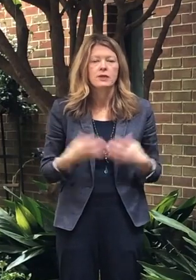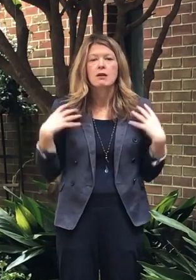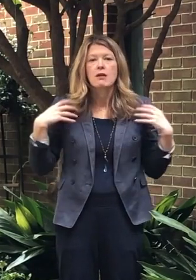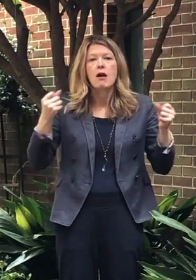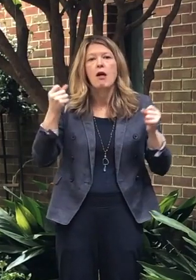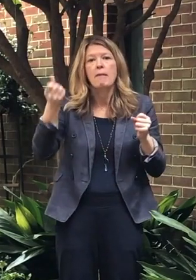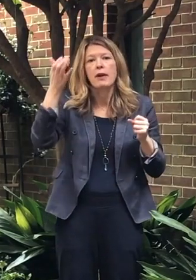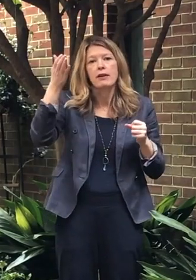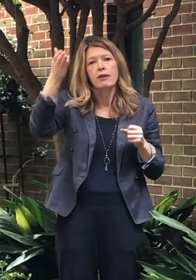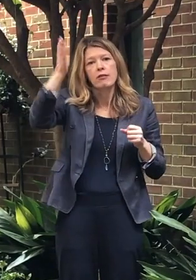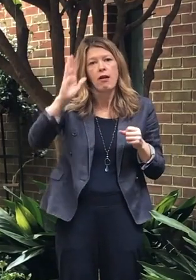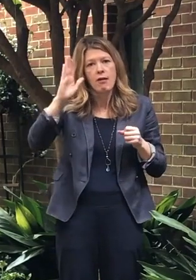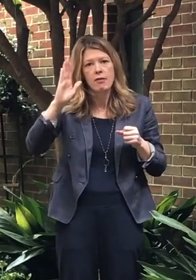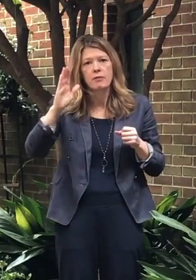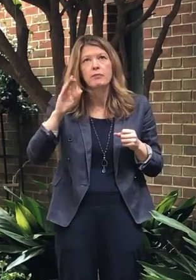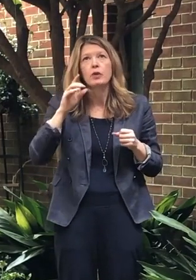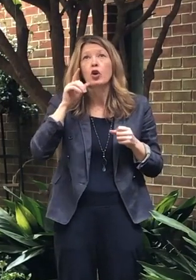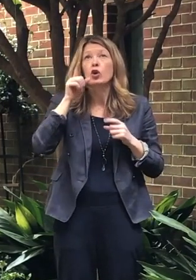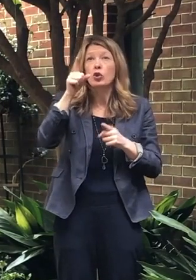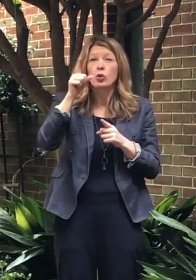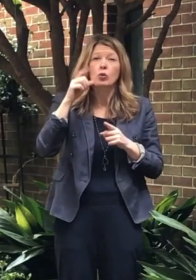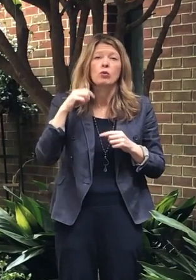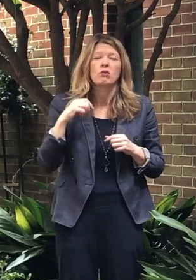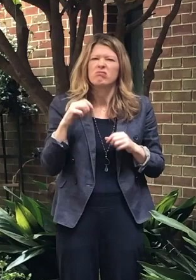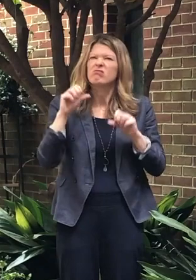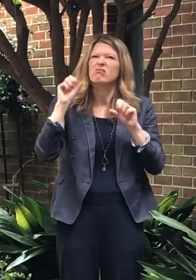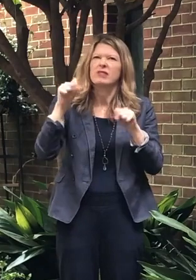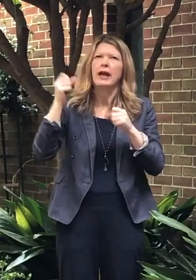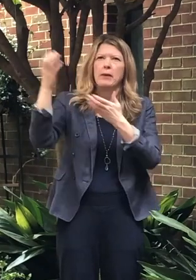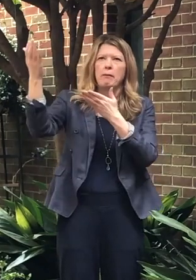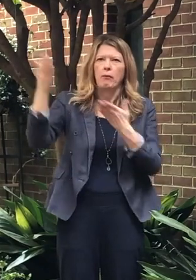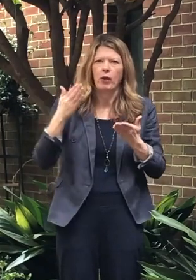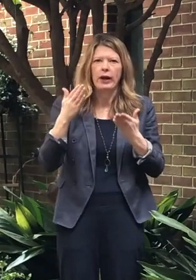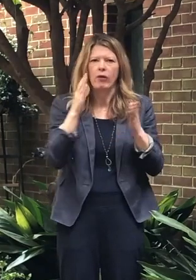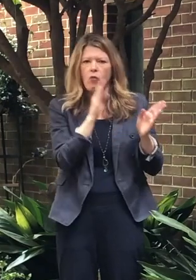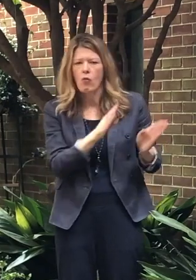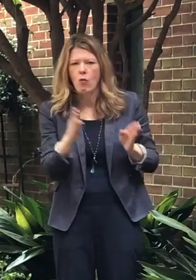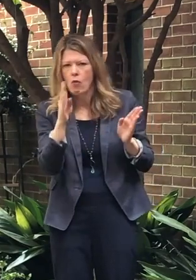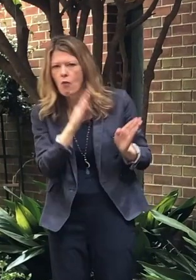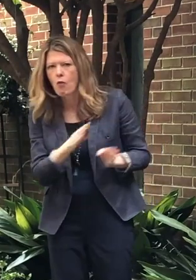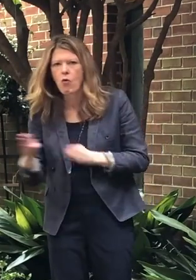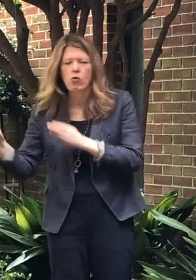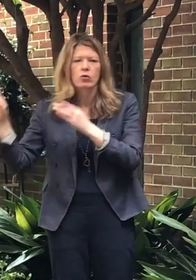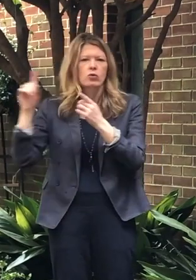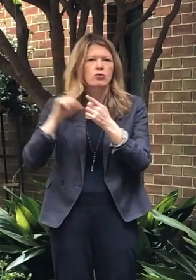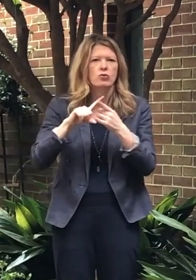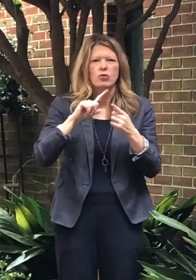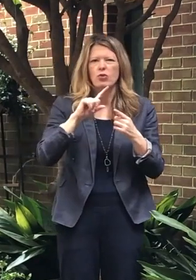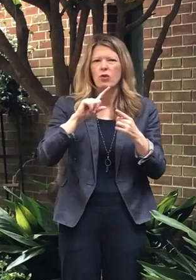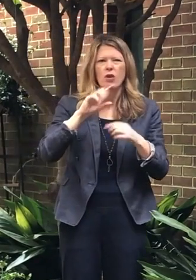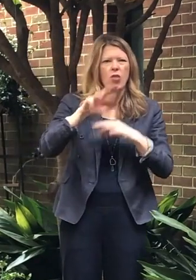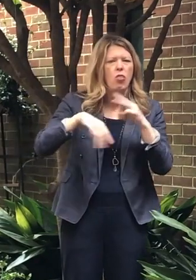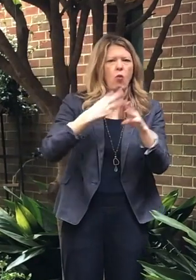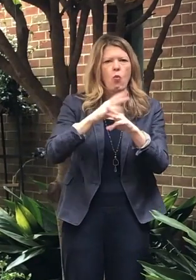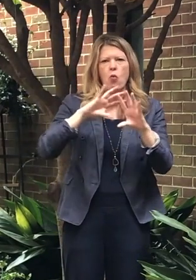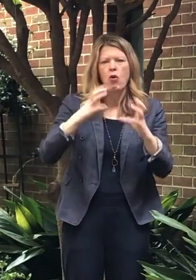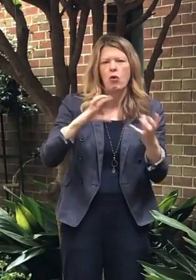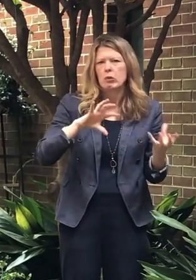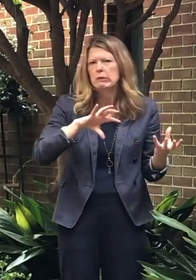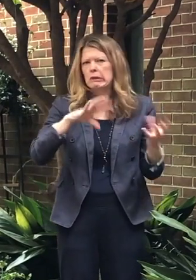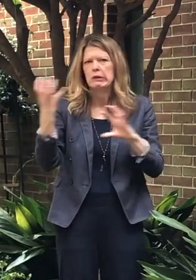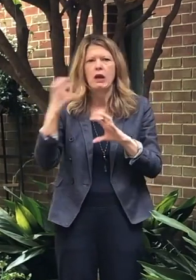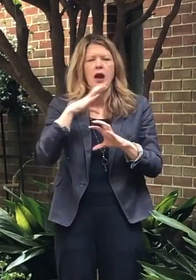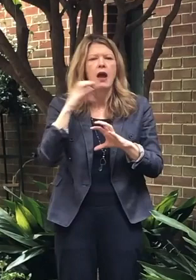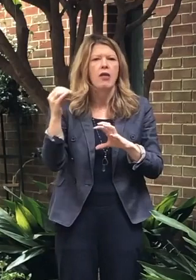Almighty God, you alone can bring into order the unruly wills and affections of sinners.